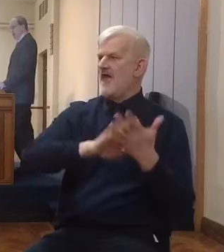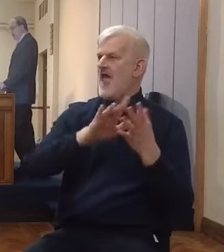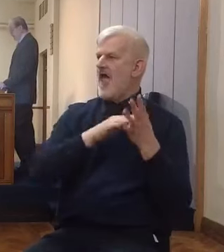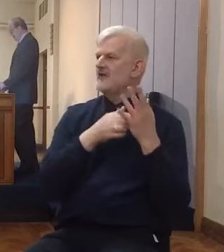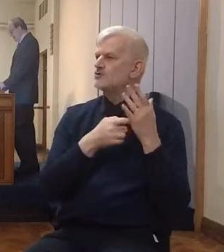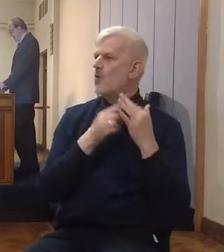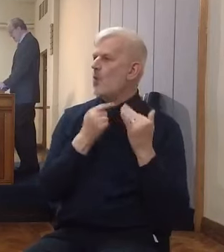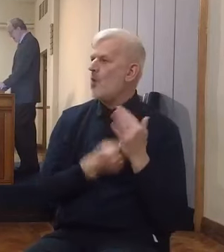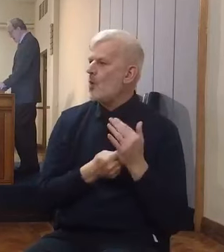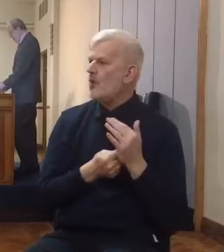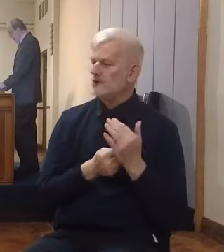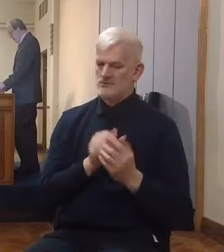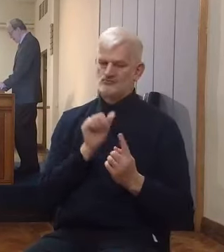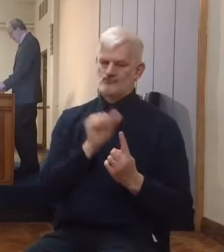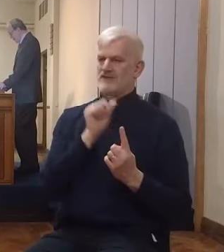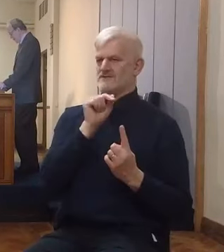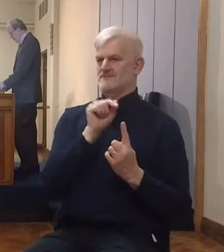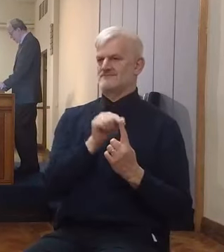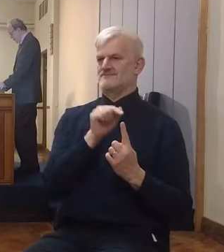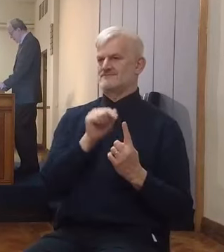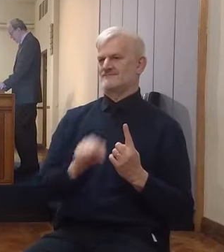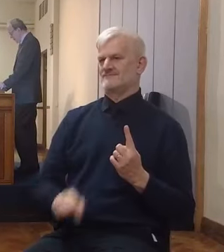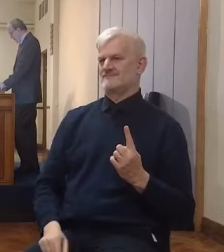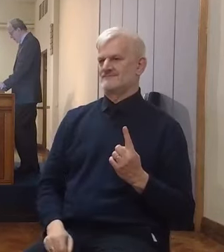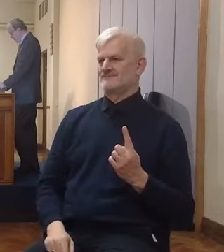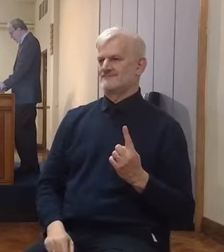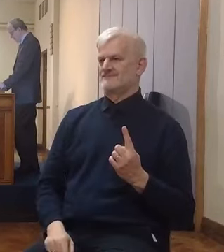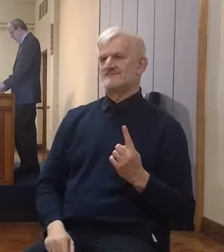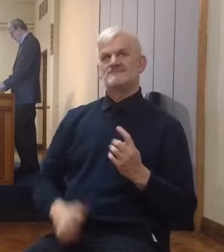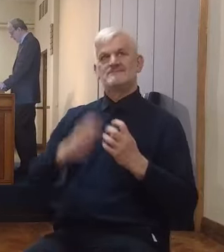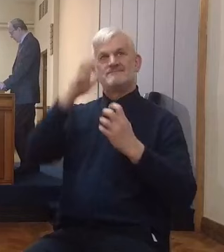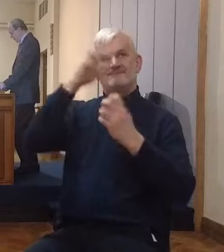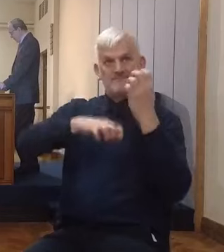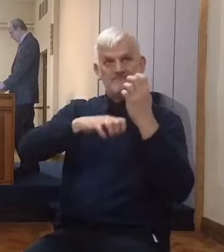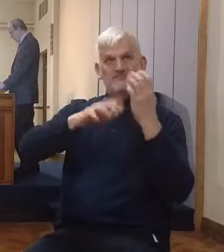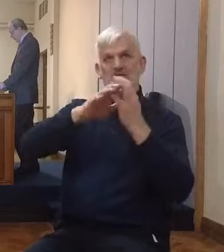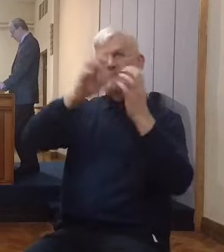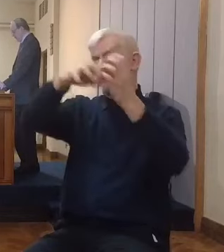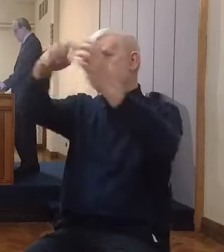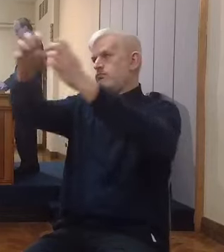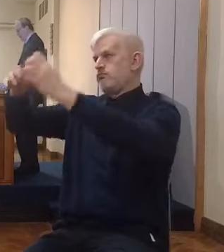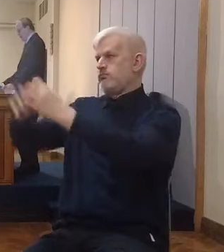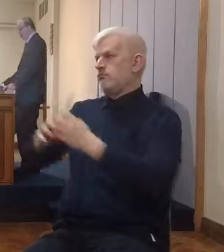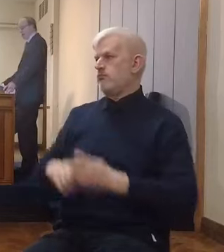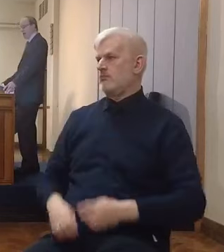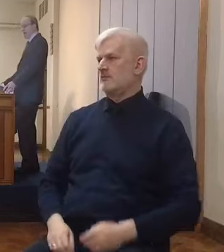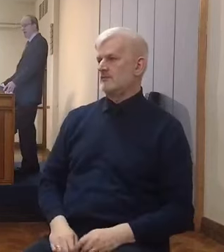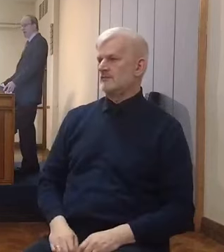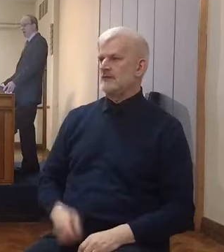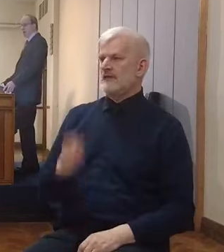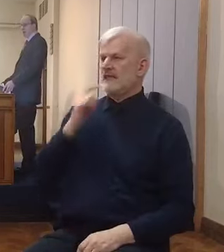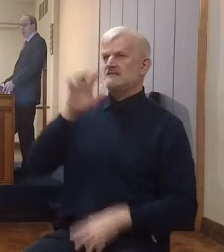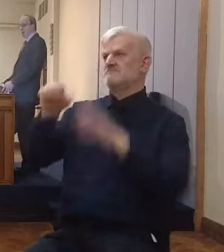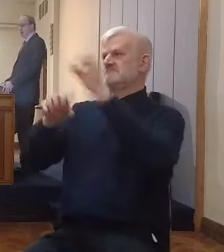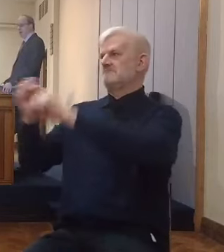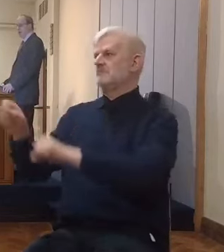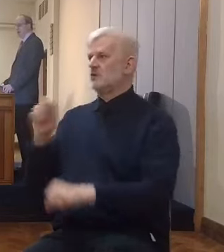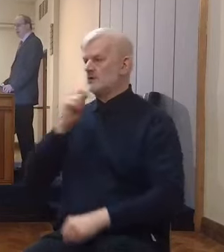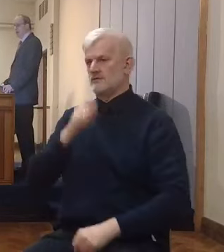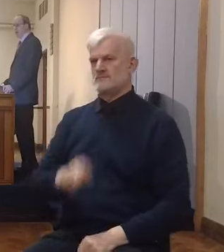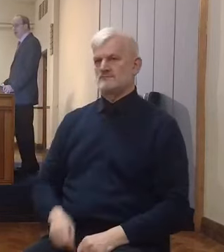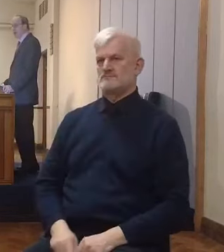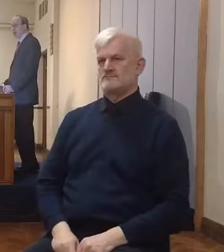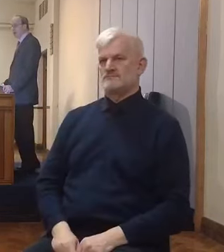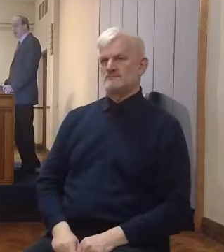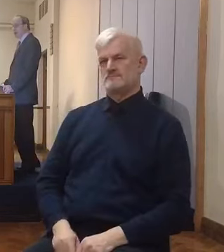right. It's just a sort of mop-up operation after that. It's the same with, well, we'll be dealing with